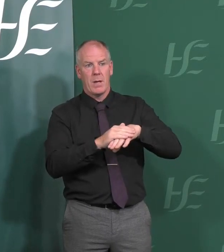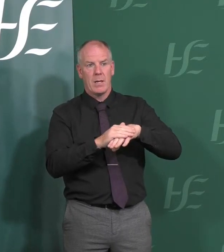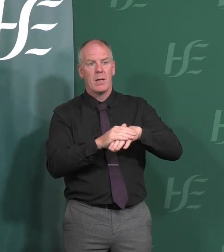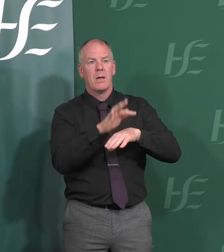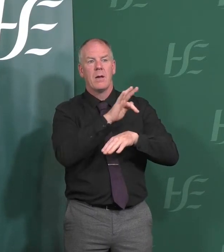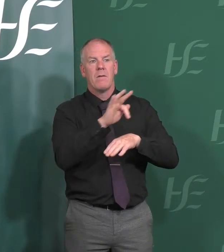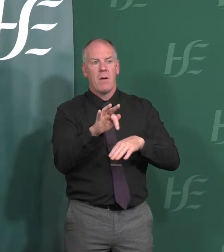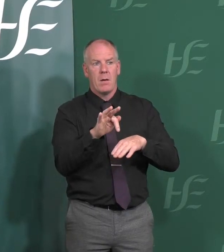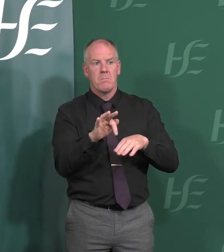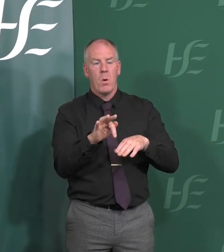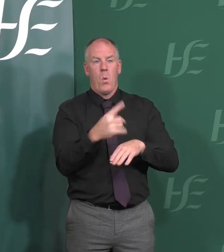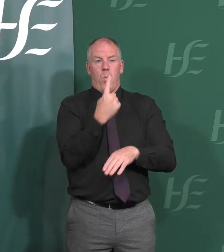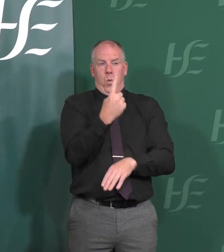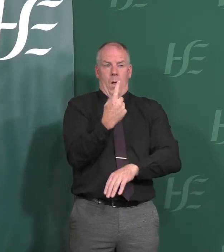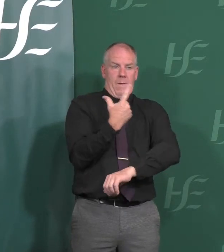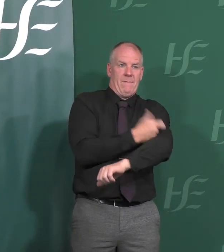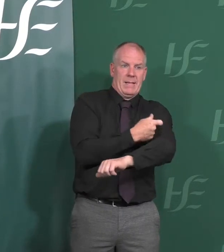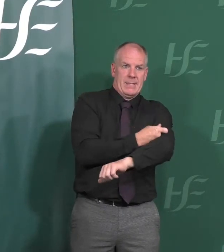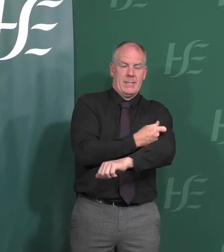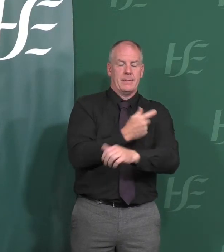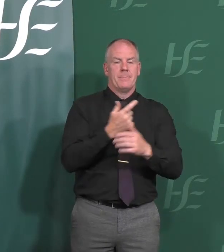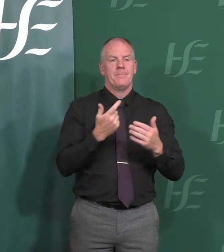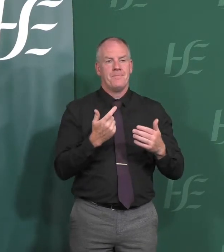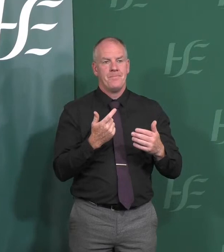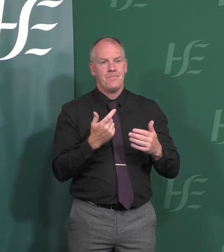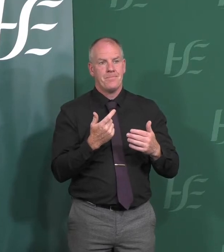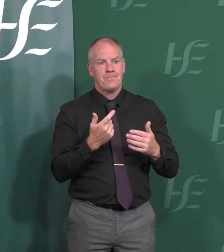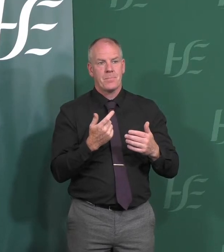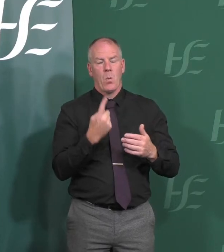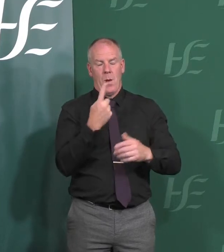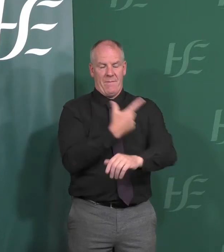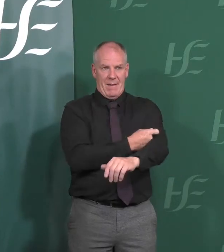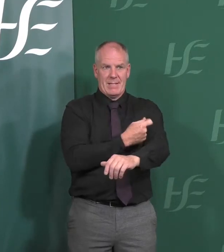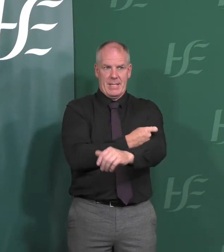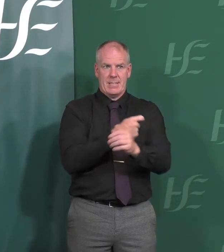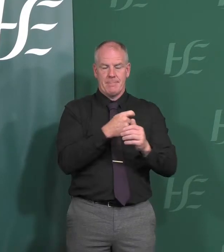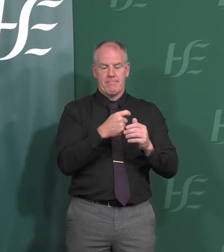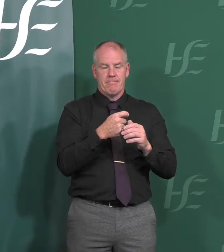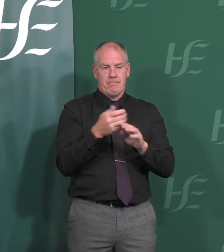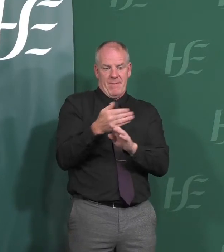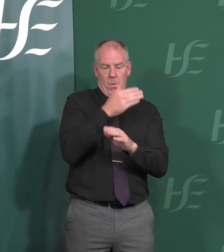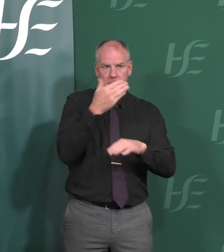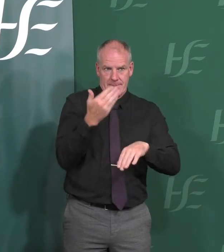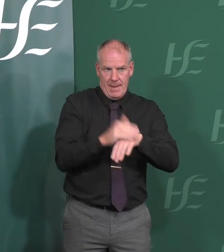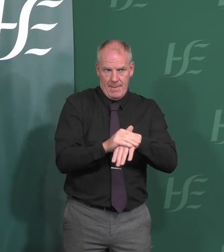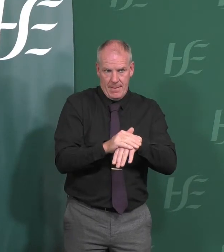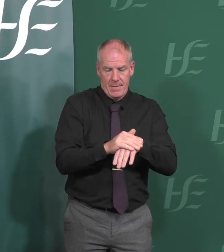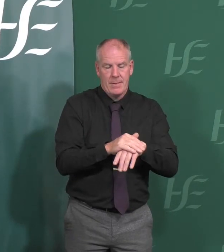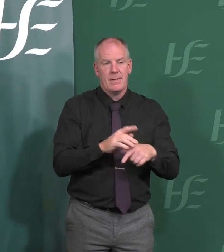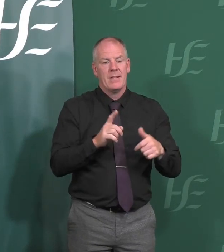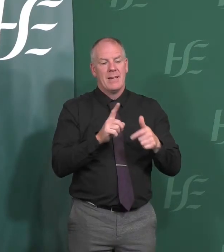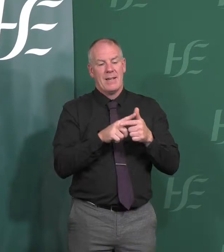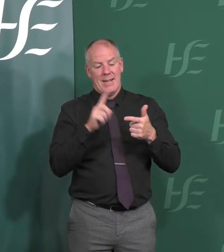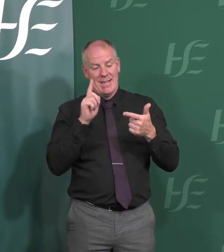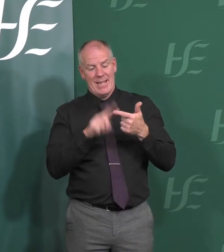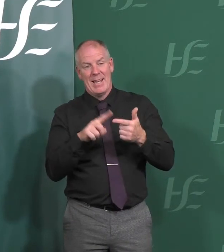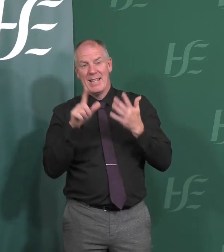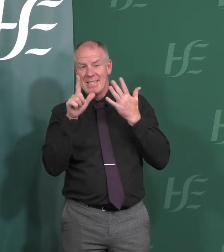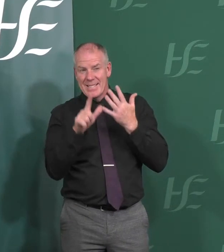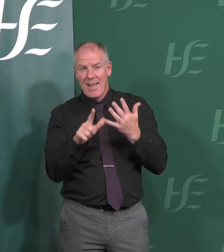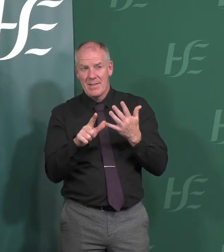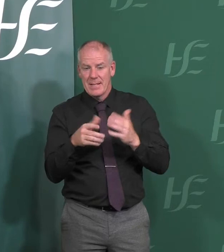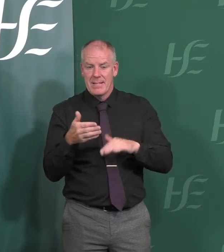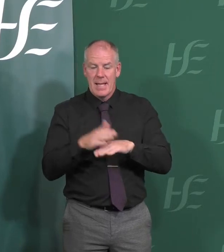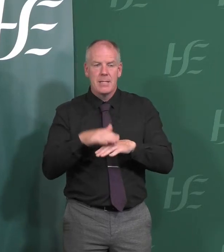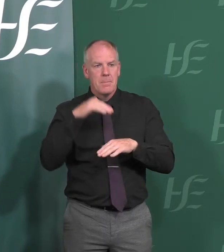in persons having received at least 1 dose of COVID-19 vaccine prior to death. And again, just 7 were reported in